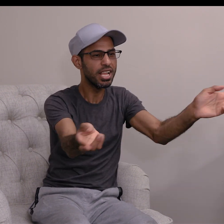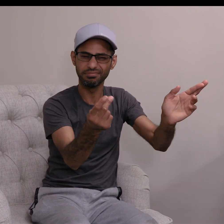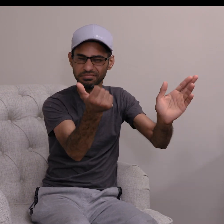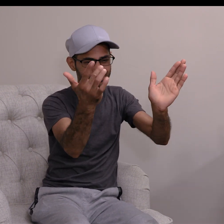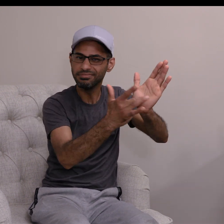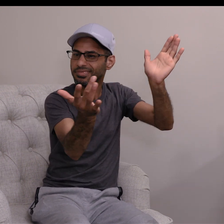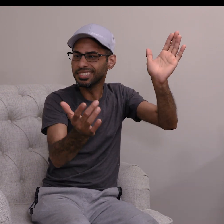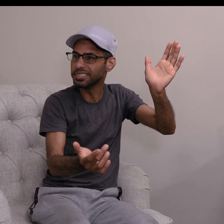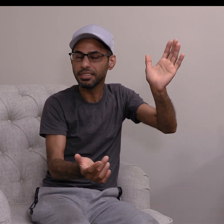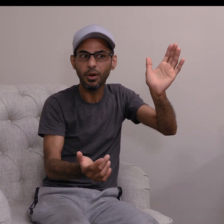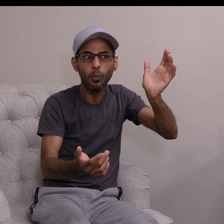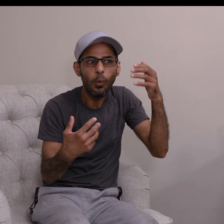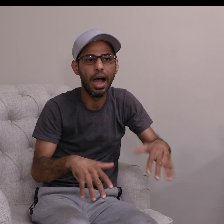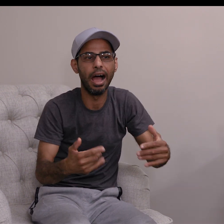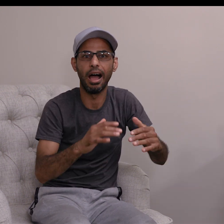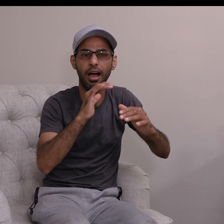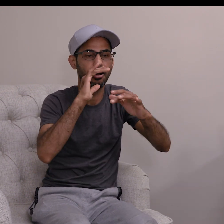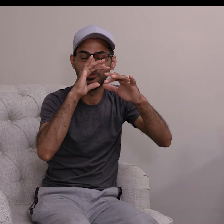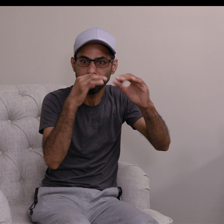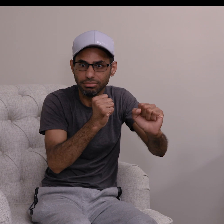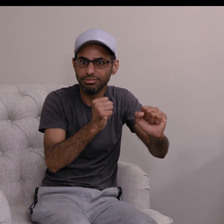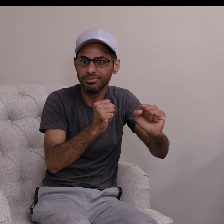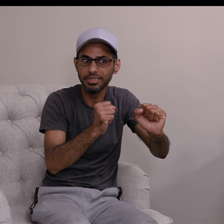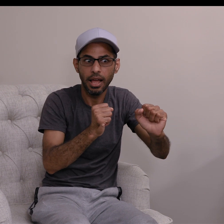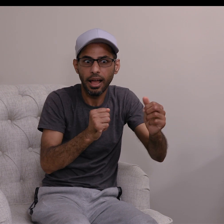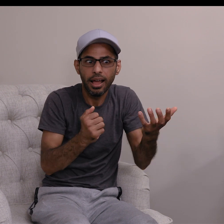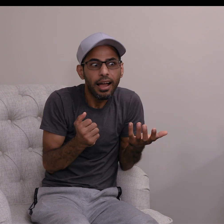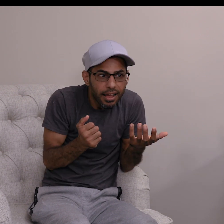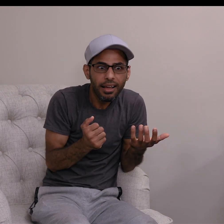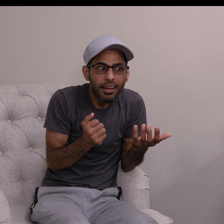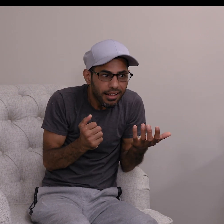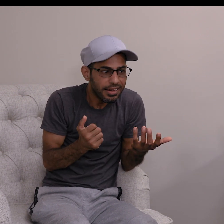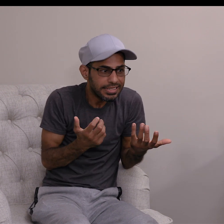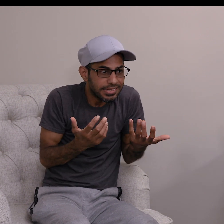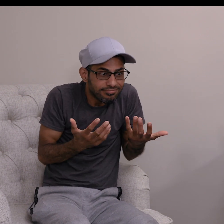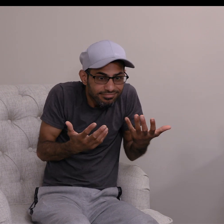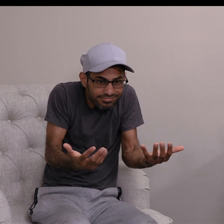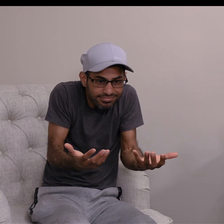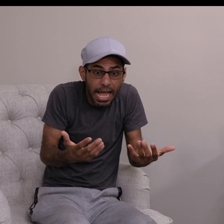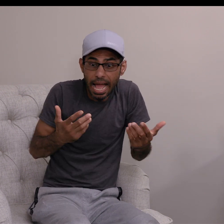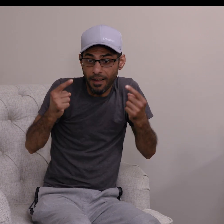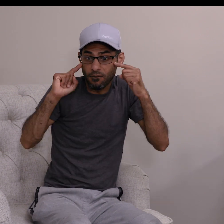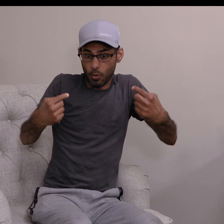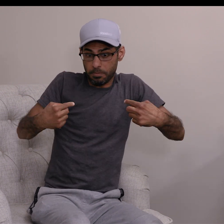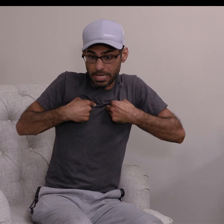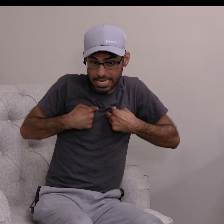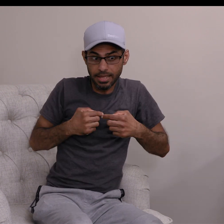If we need to call a hearing person, right there. Just so easy, so fast. It's just astonishing still. And I